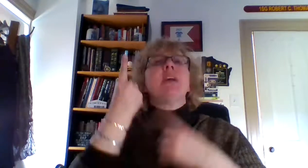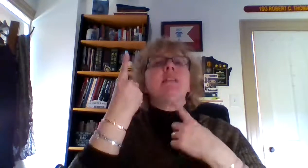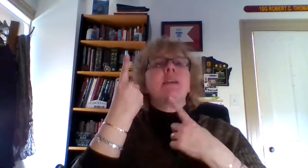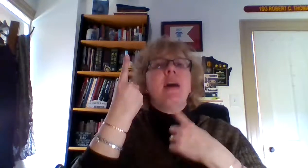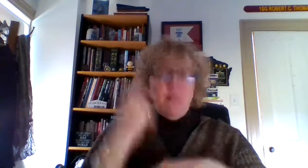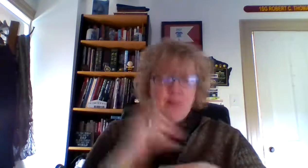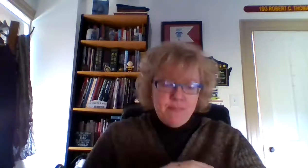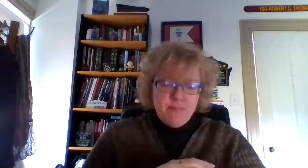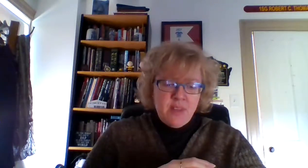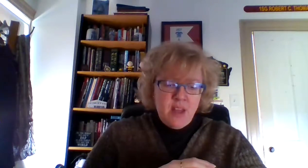little head up.